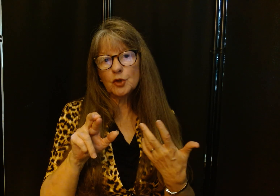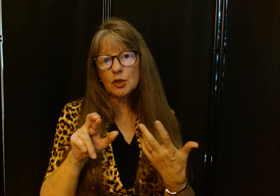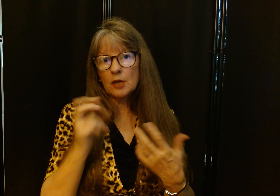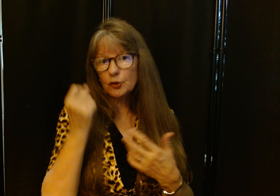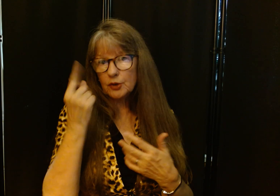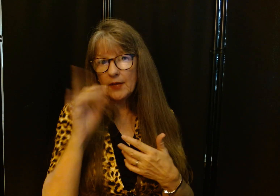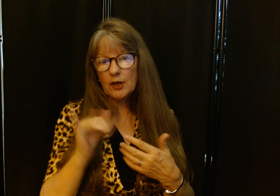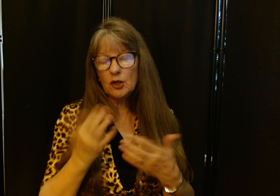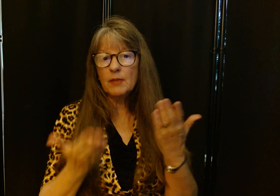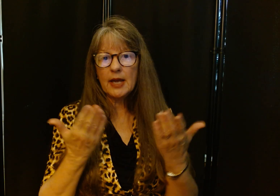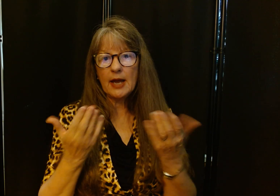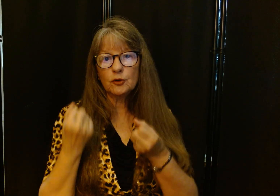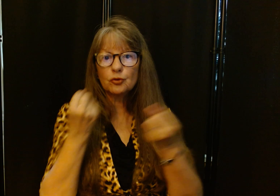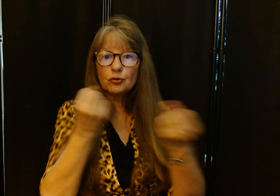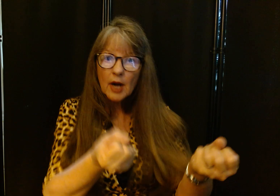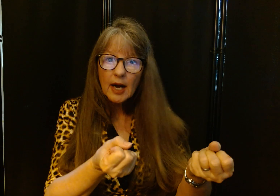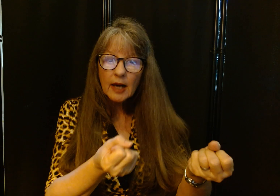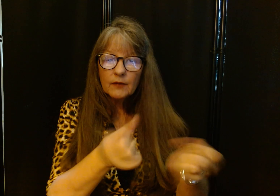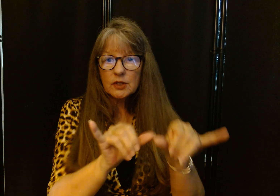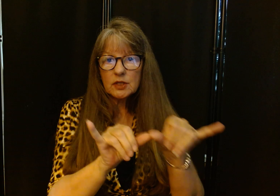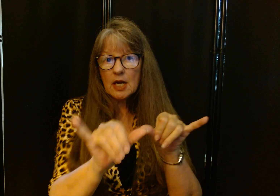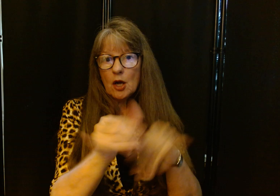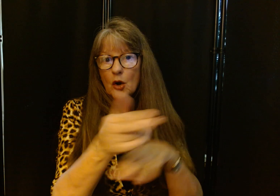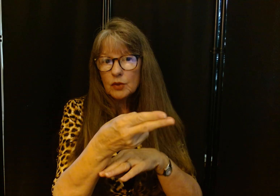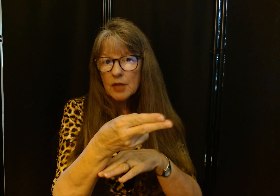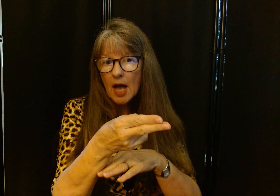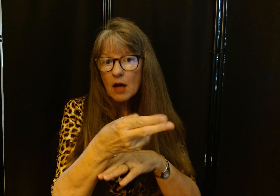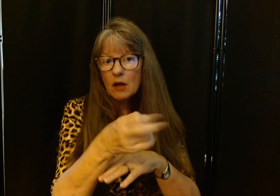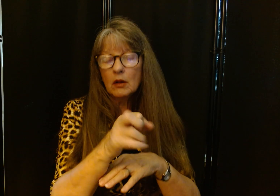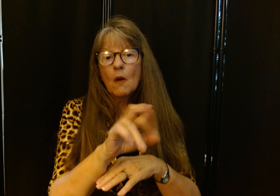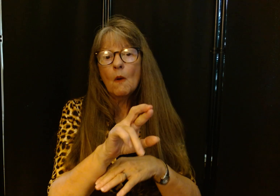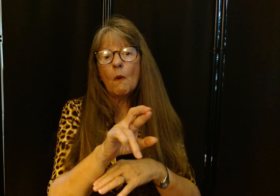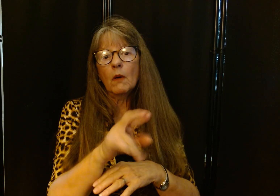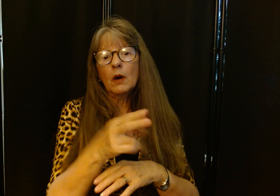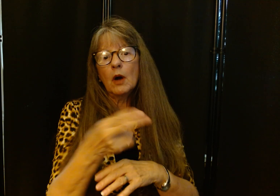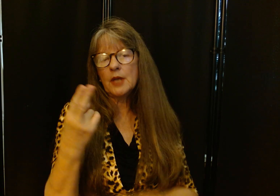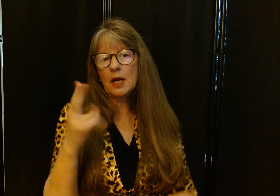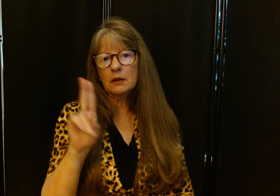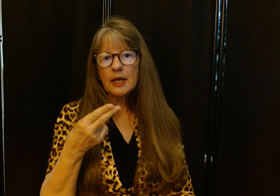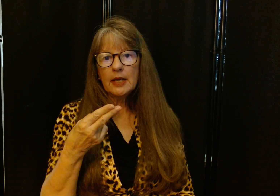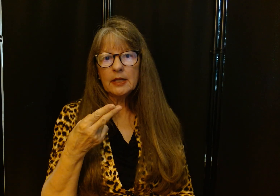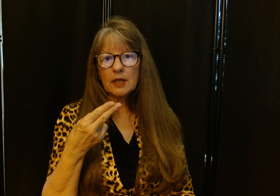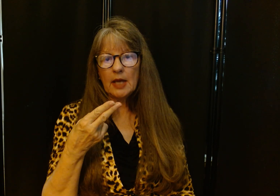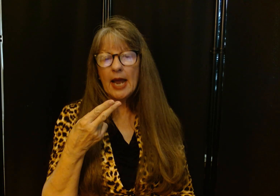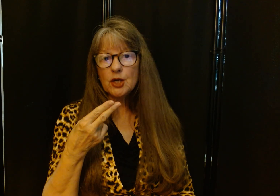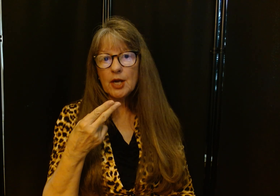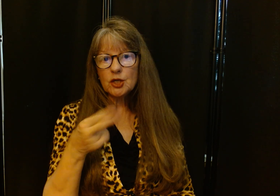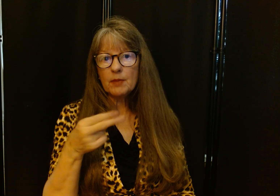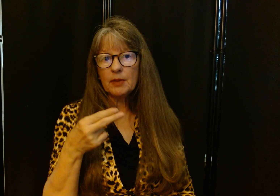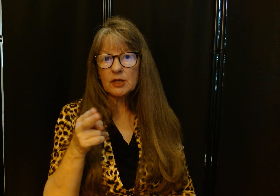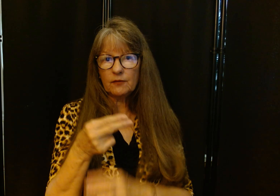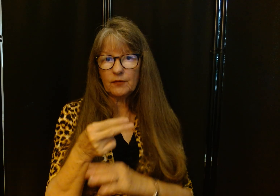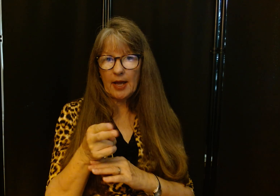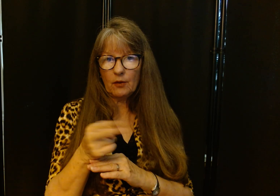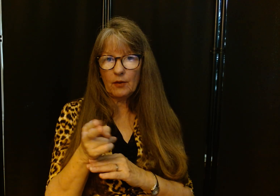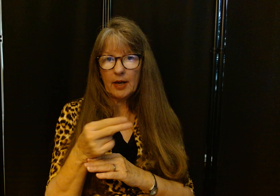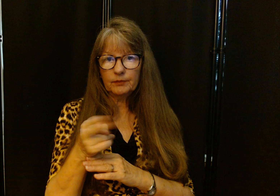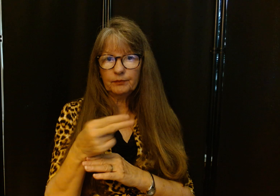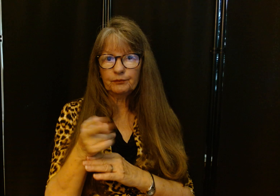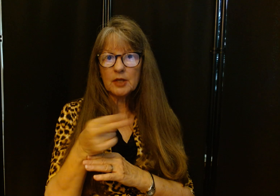to understand that you may have to drive and stay in a hotel or hotel. It's a H hand shape and it's the flag, right? It's a